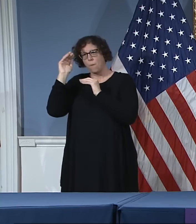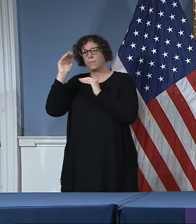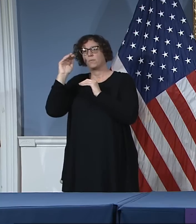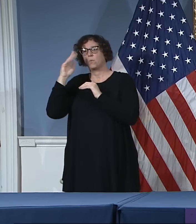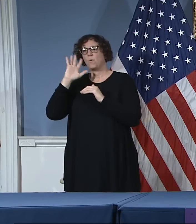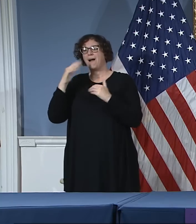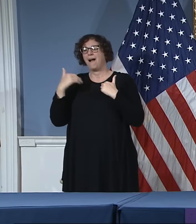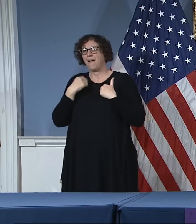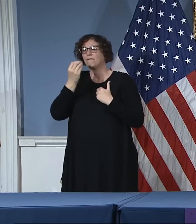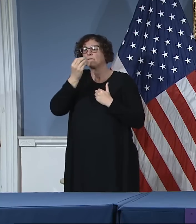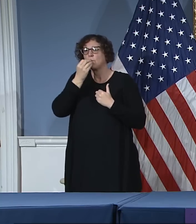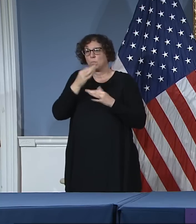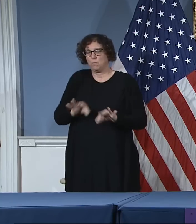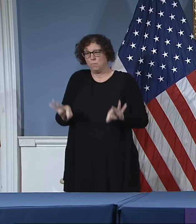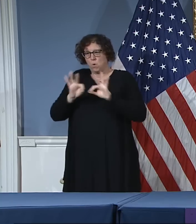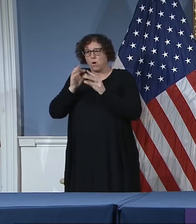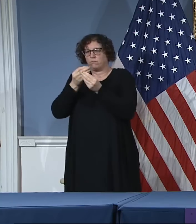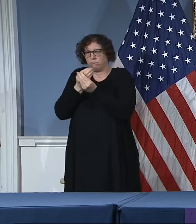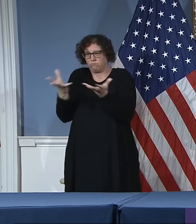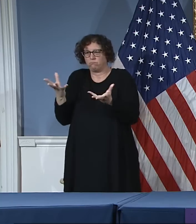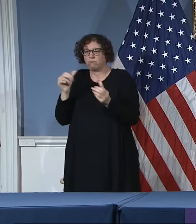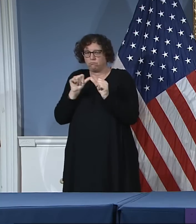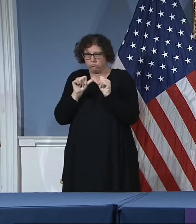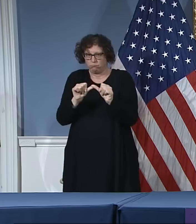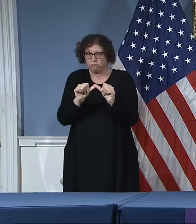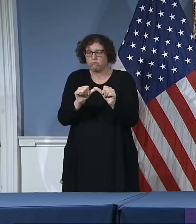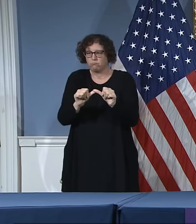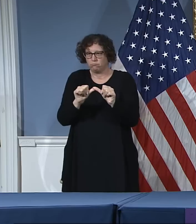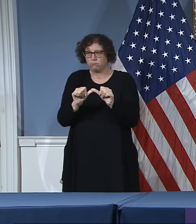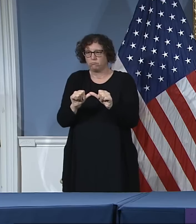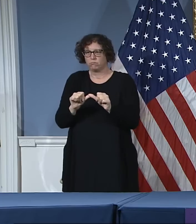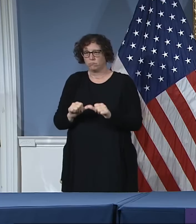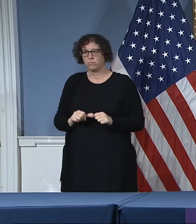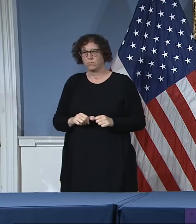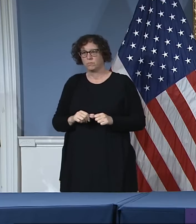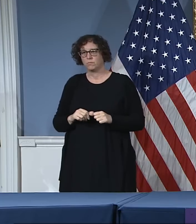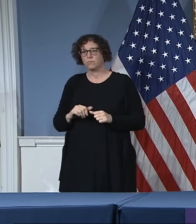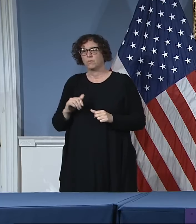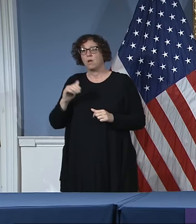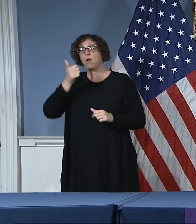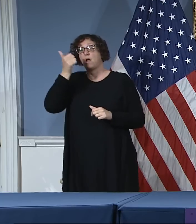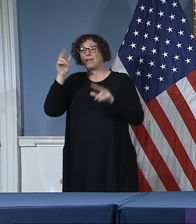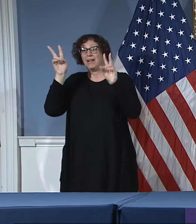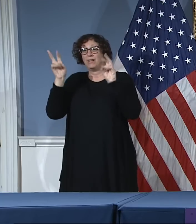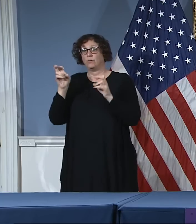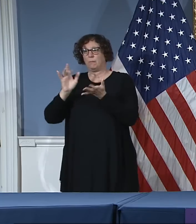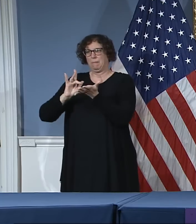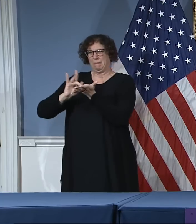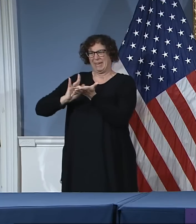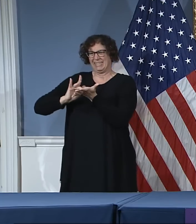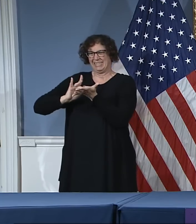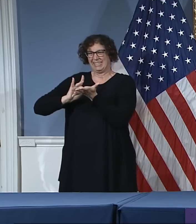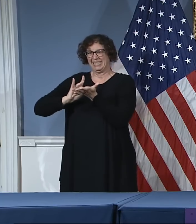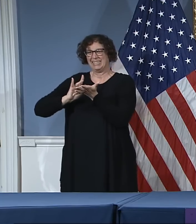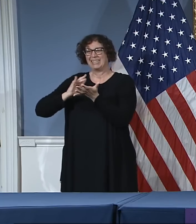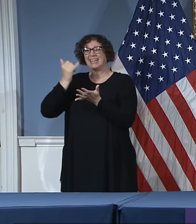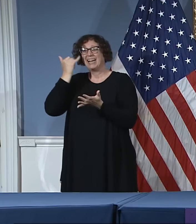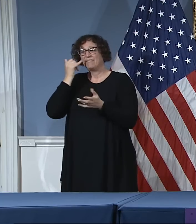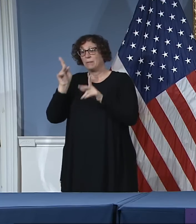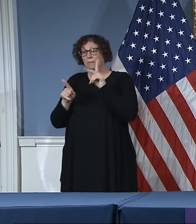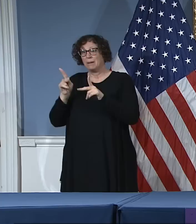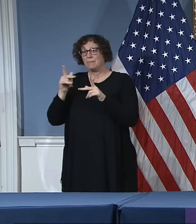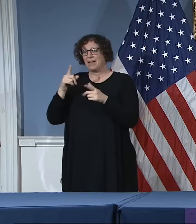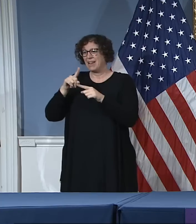care, there's going to be people who won't be able to afford medicine. We're going to try and work on that issue too, but anyone who really is dealing with a